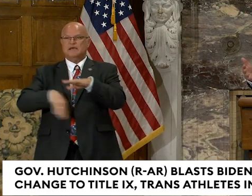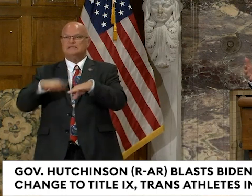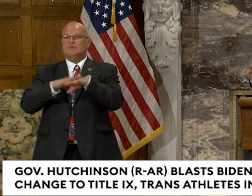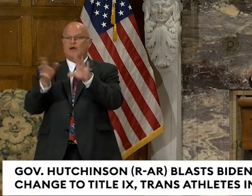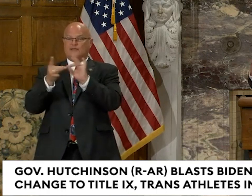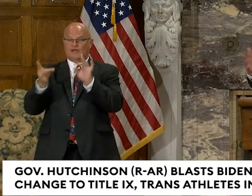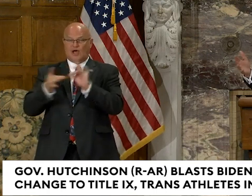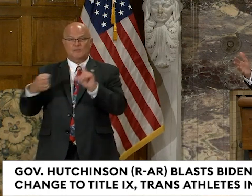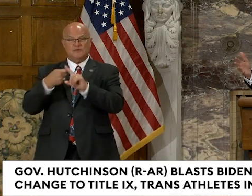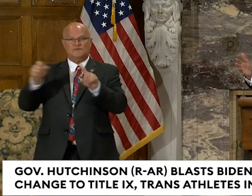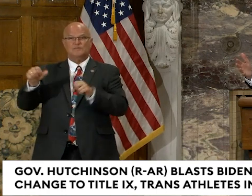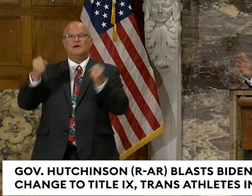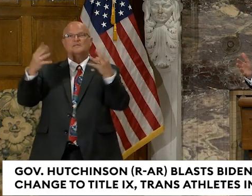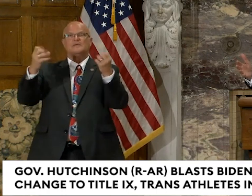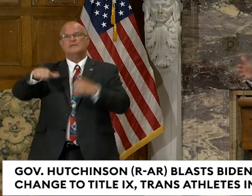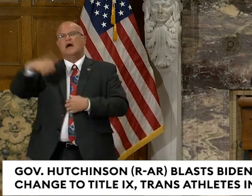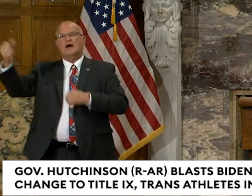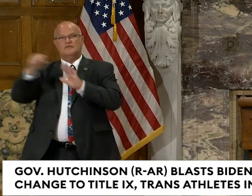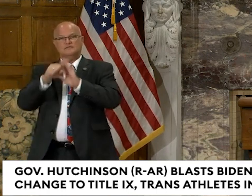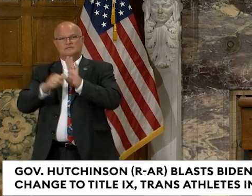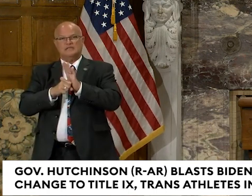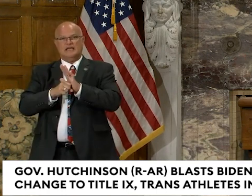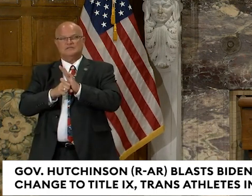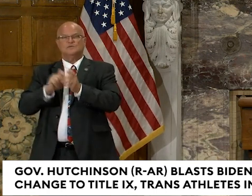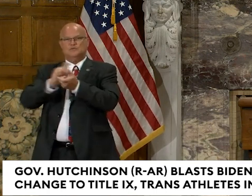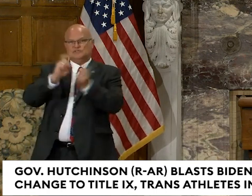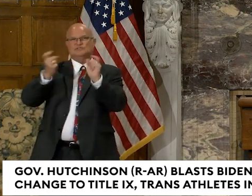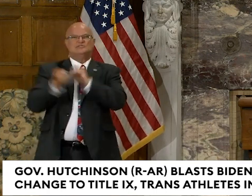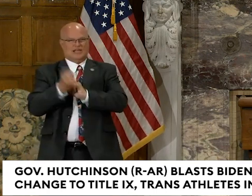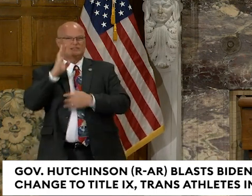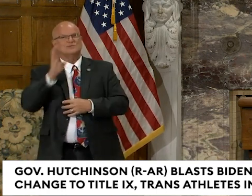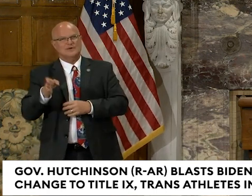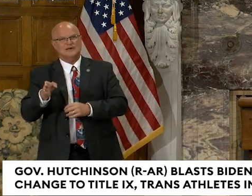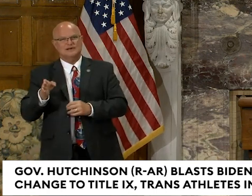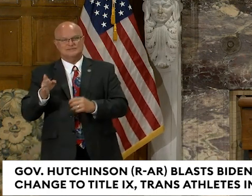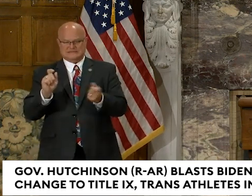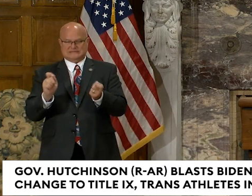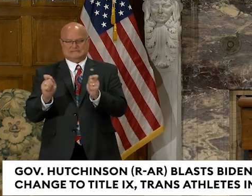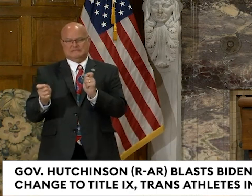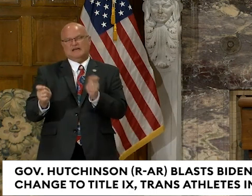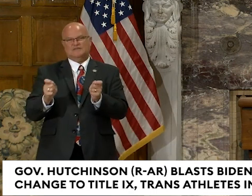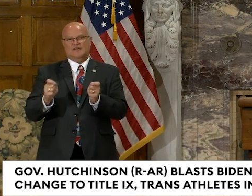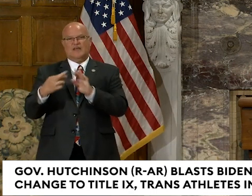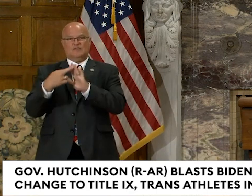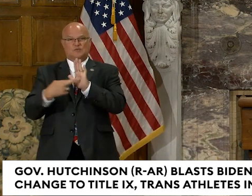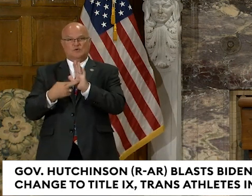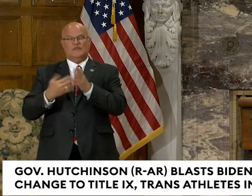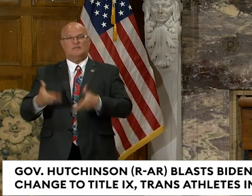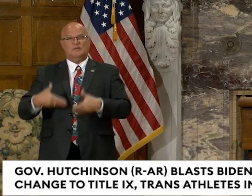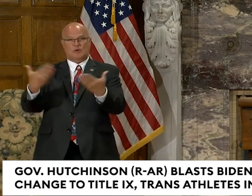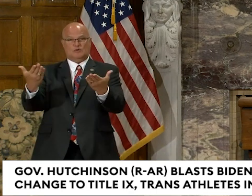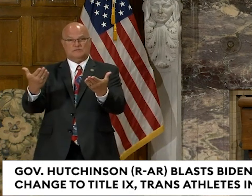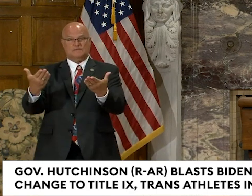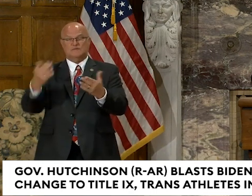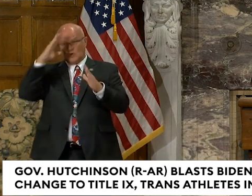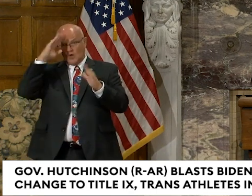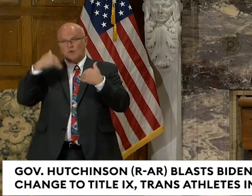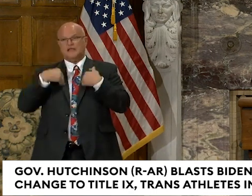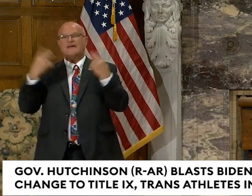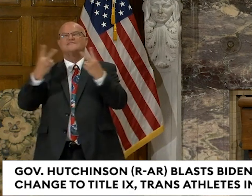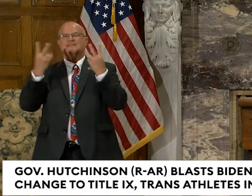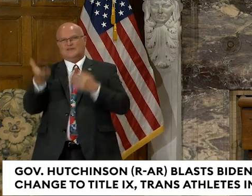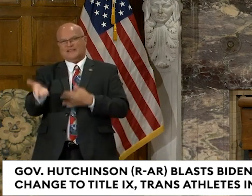the comments from many states, will reverse course and modify and change the rules that they're proposing. So we hope to